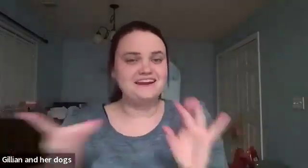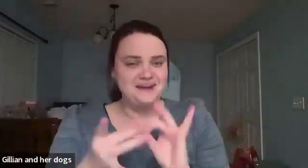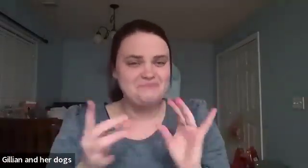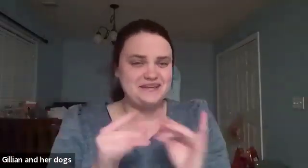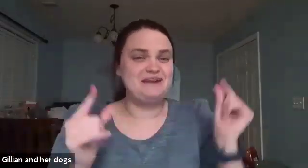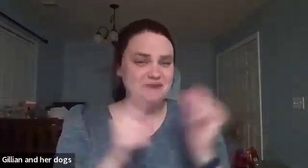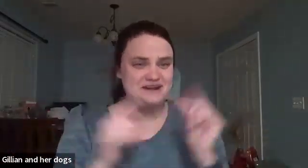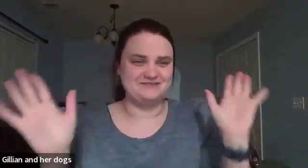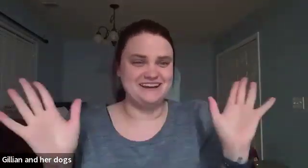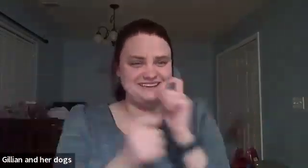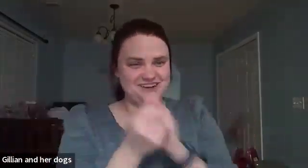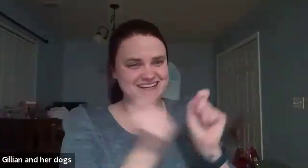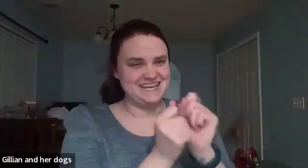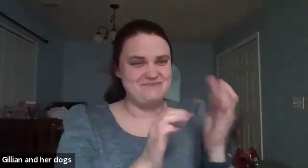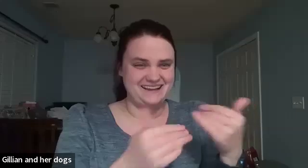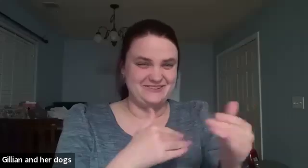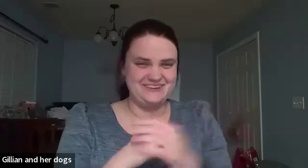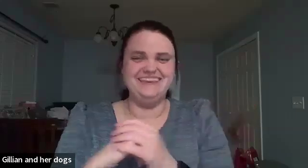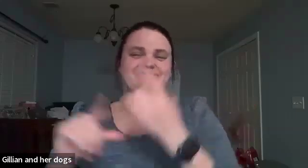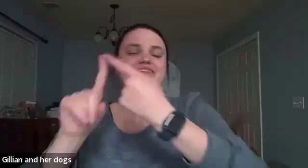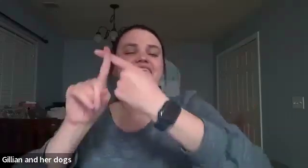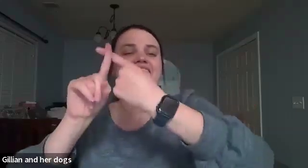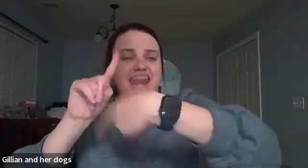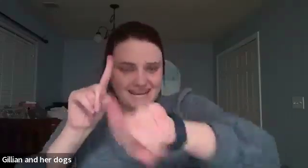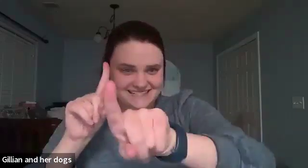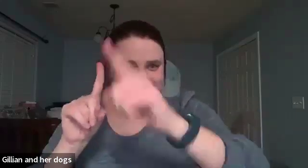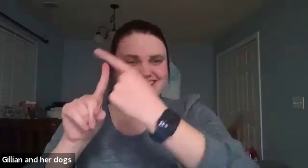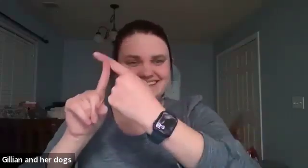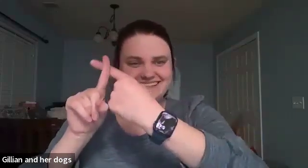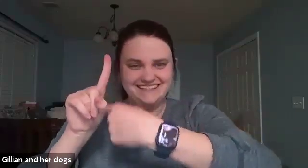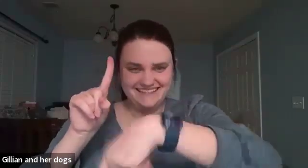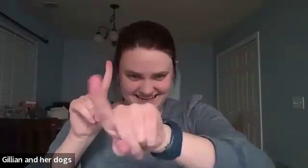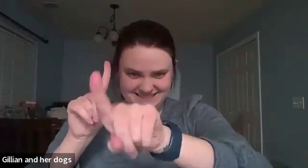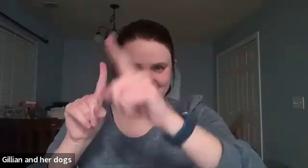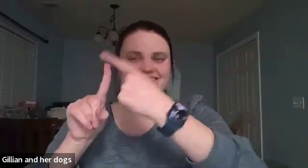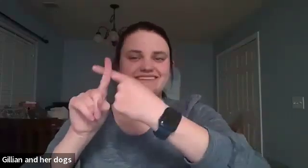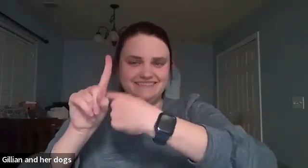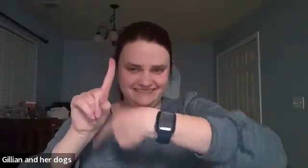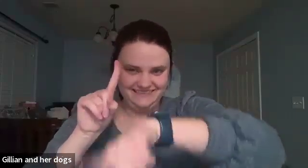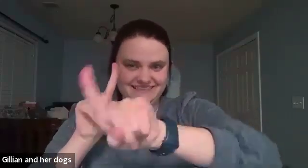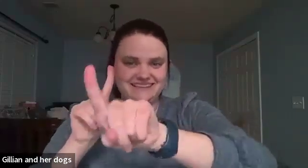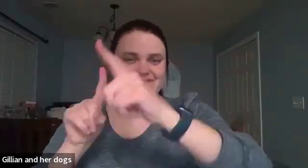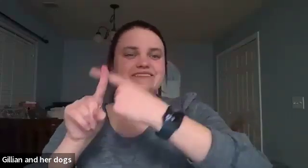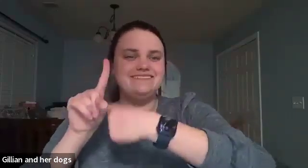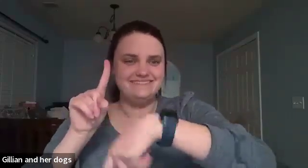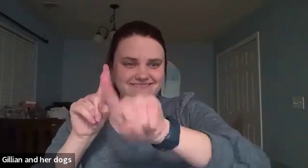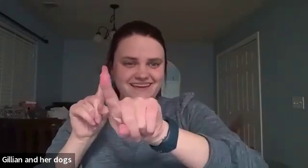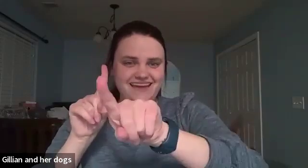lot of complicated words right there trying to say back and forth. Next month. Next month. Next month.